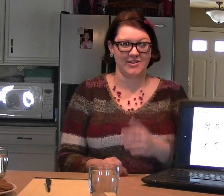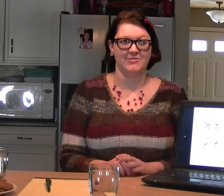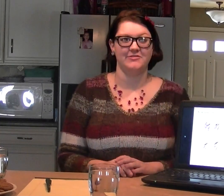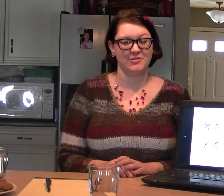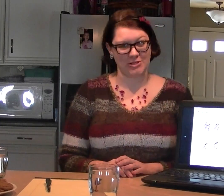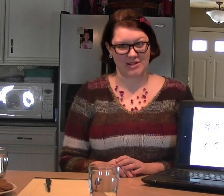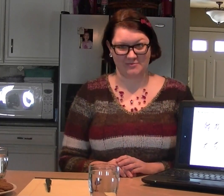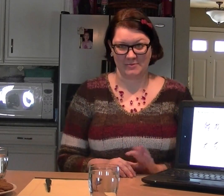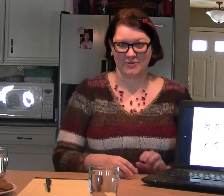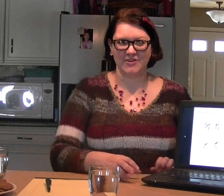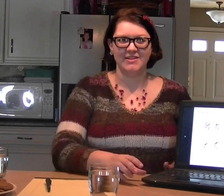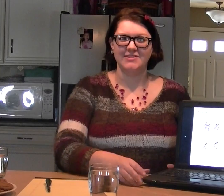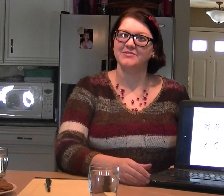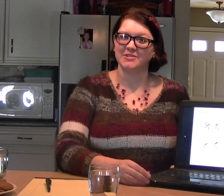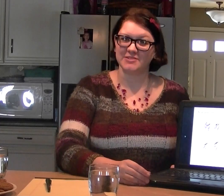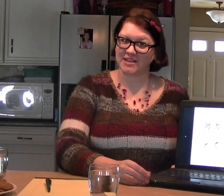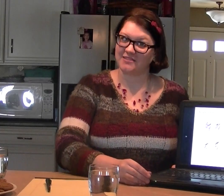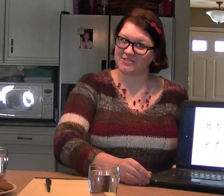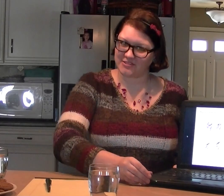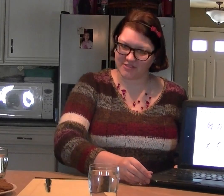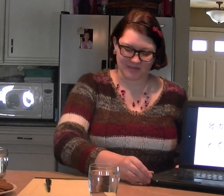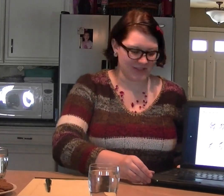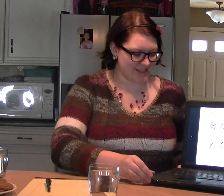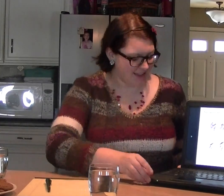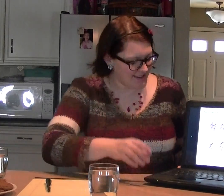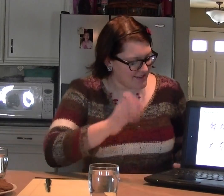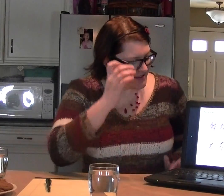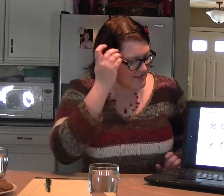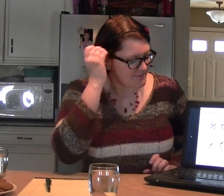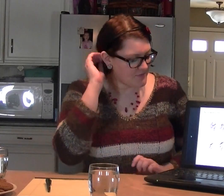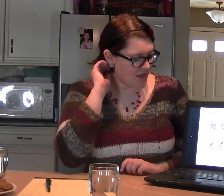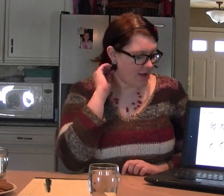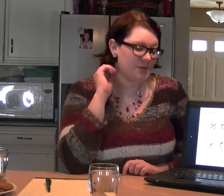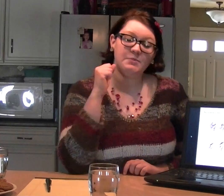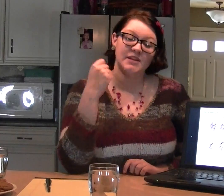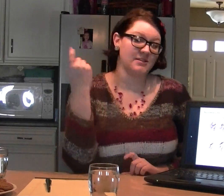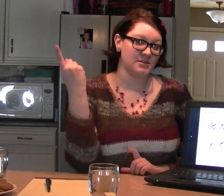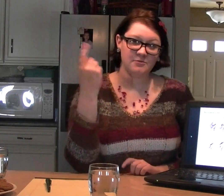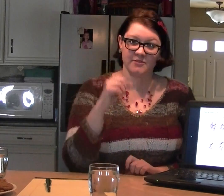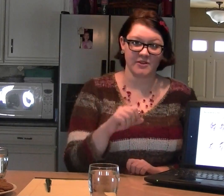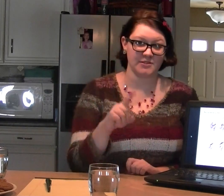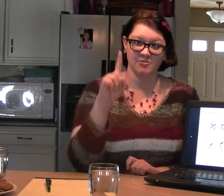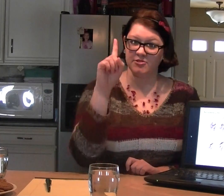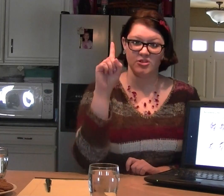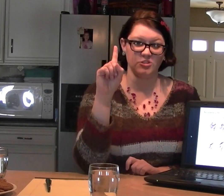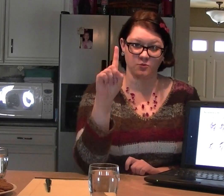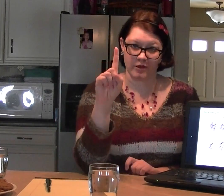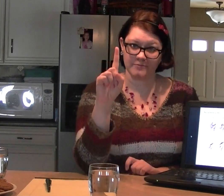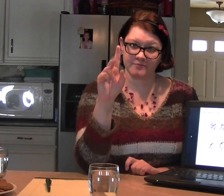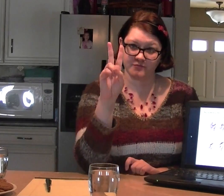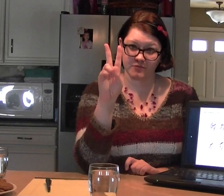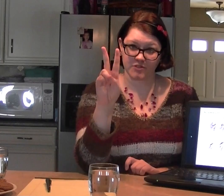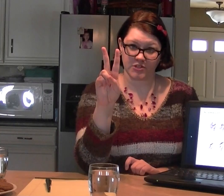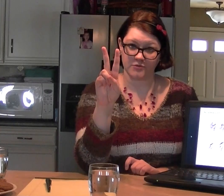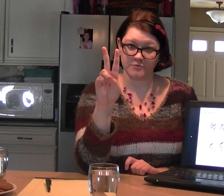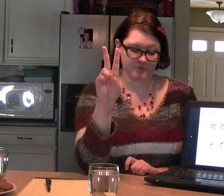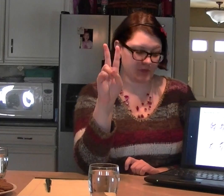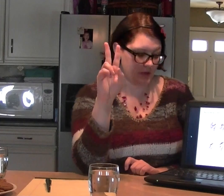you'll confuse a lot of people who know sign language if you do it like that. The beginning two are very similar. It's just 1, 2, but